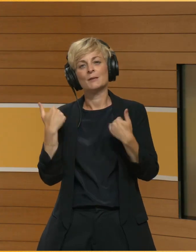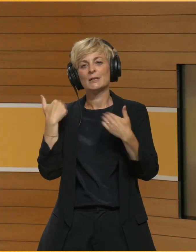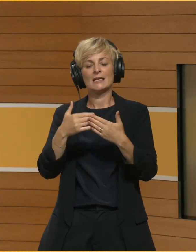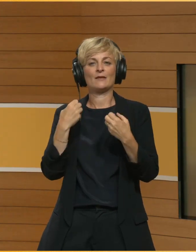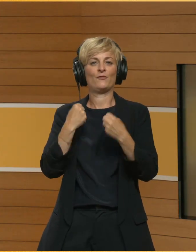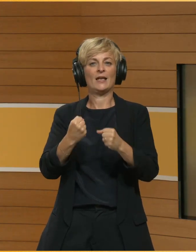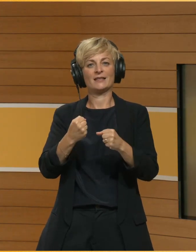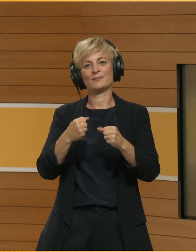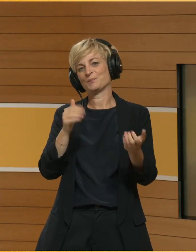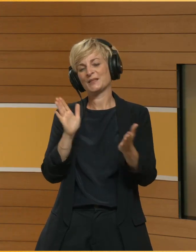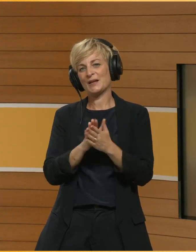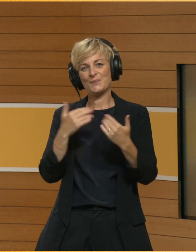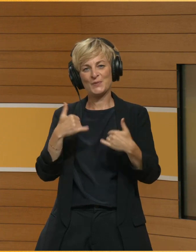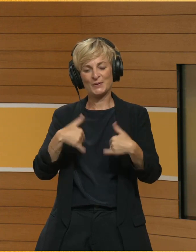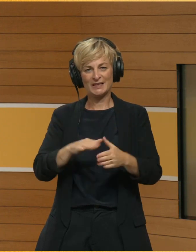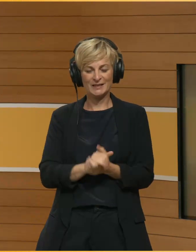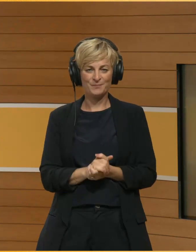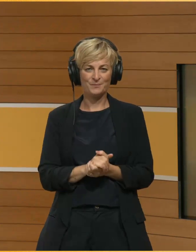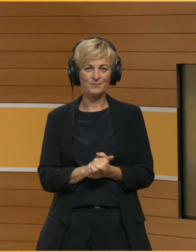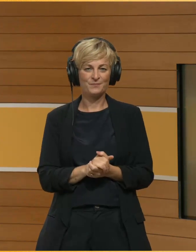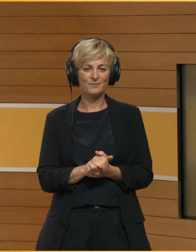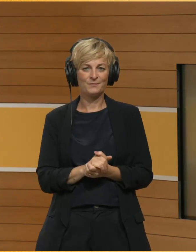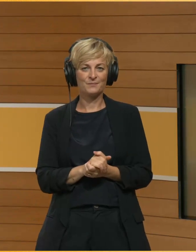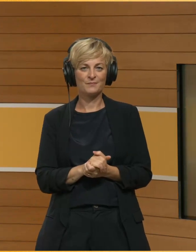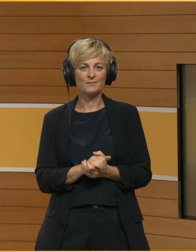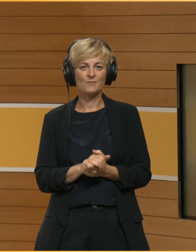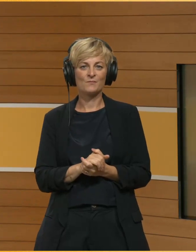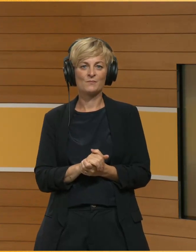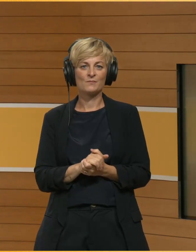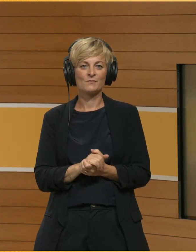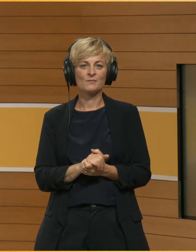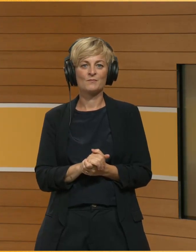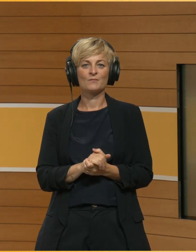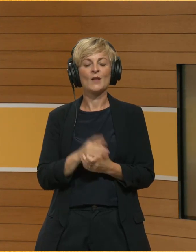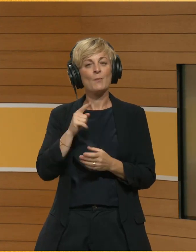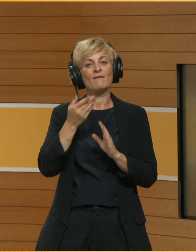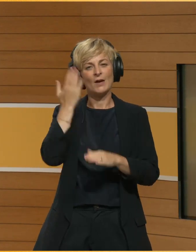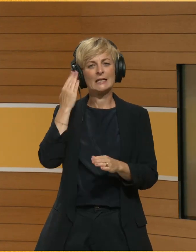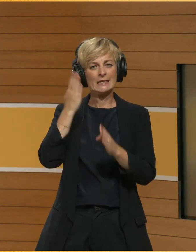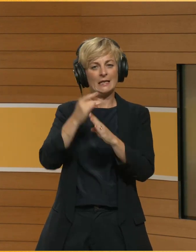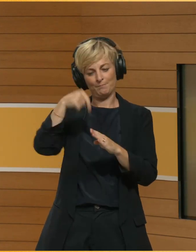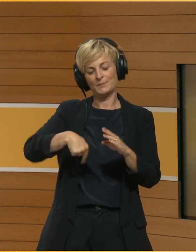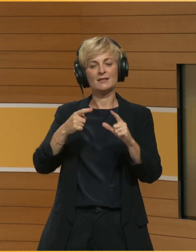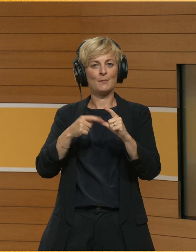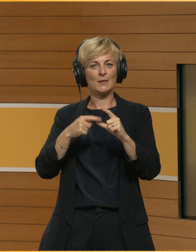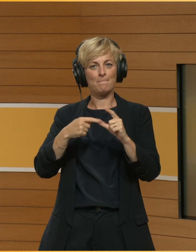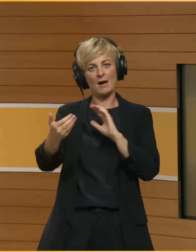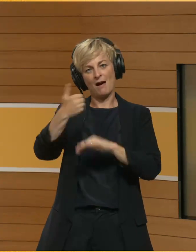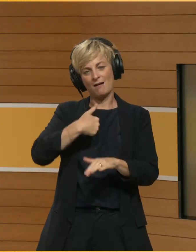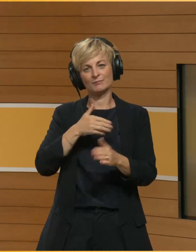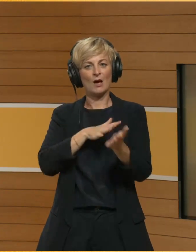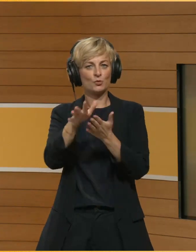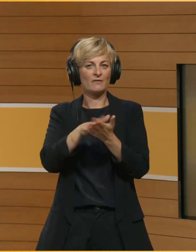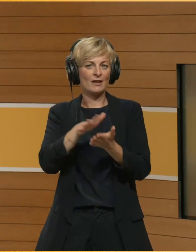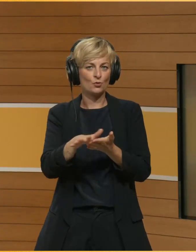hospital evaluation. They thought it would be done by now, but it hasn't been done, so they're coming in March, they say now. Oh, wow. And did you